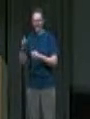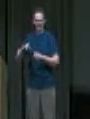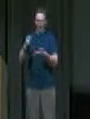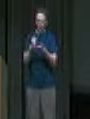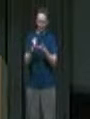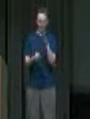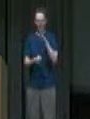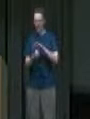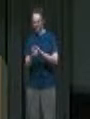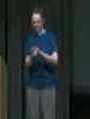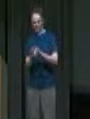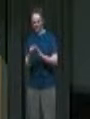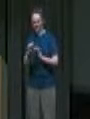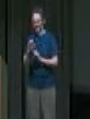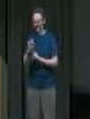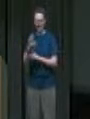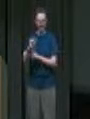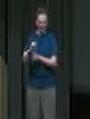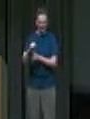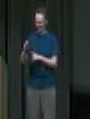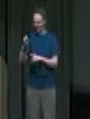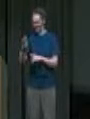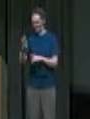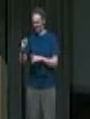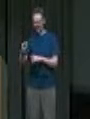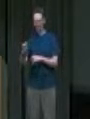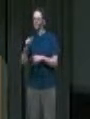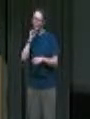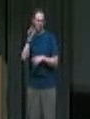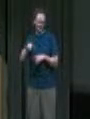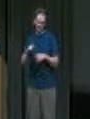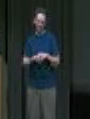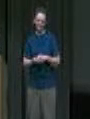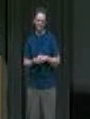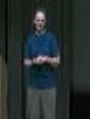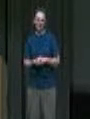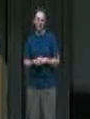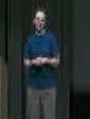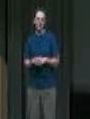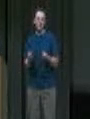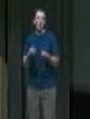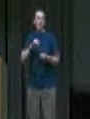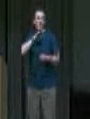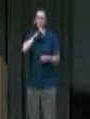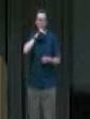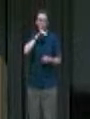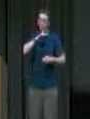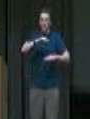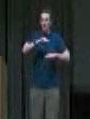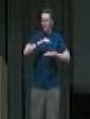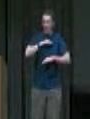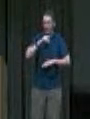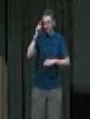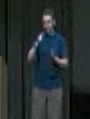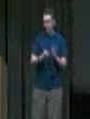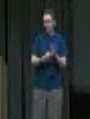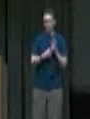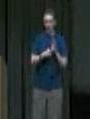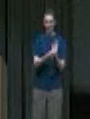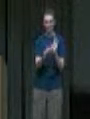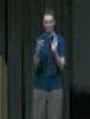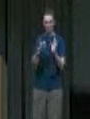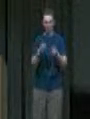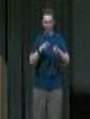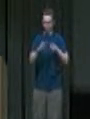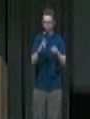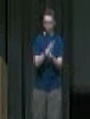under TSCA or RCRA, which are regulatory programs. And so it's dirty enough or icky enough material that we need to dispose